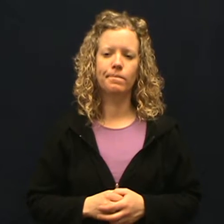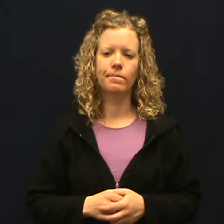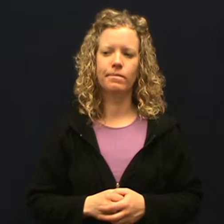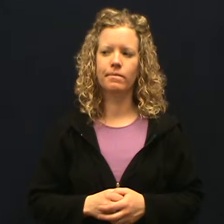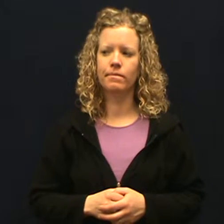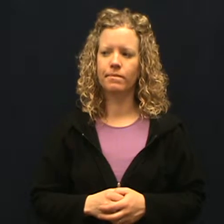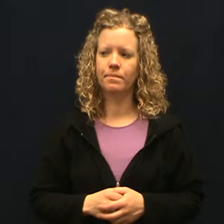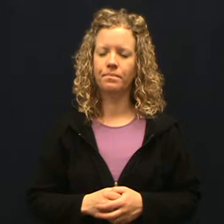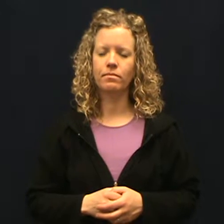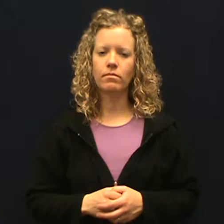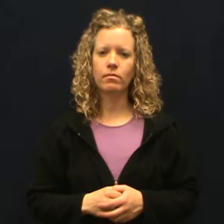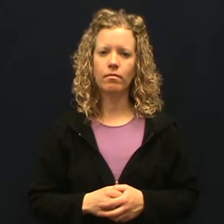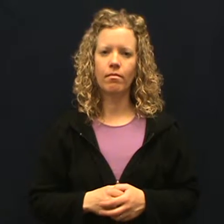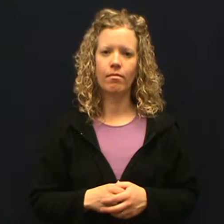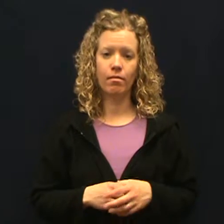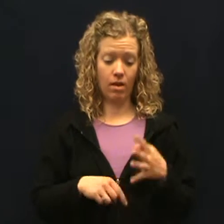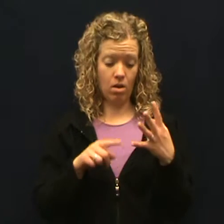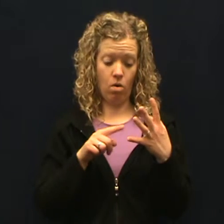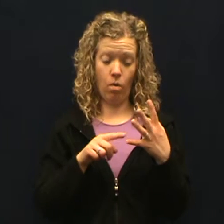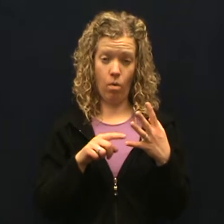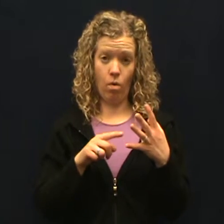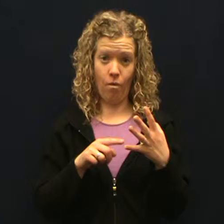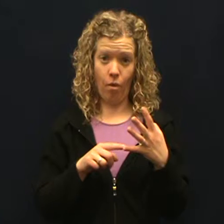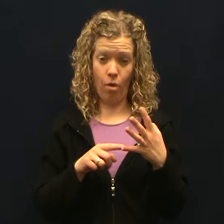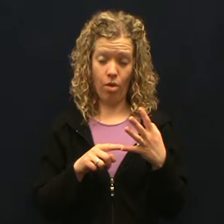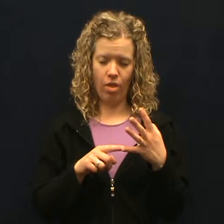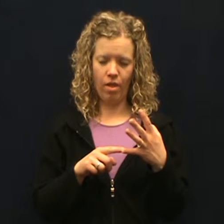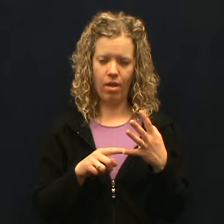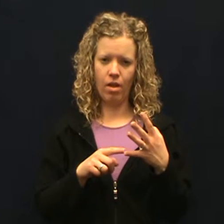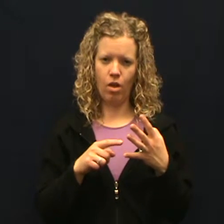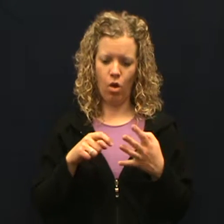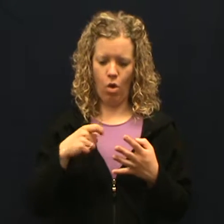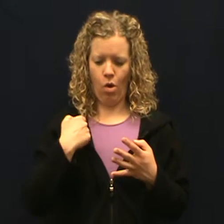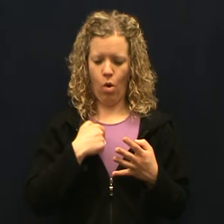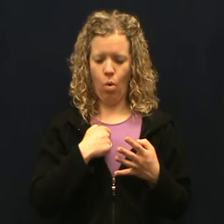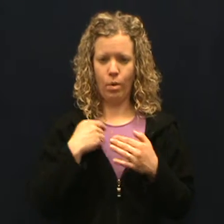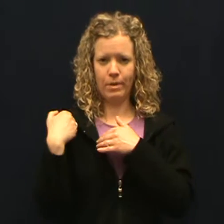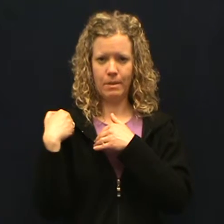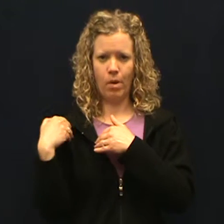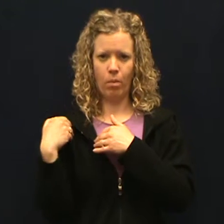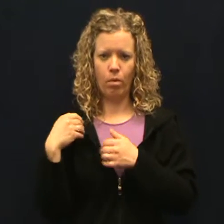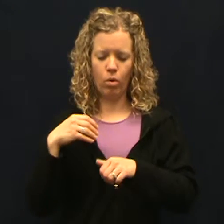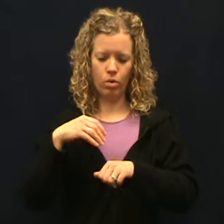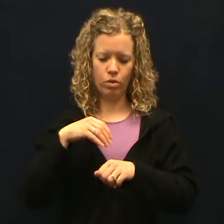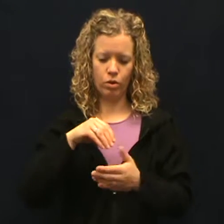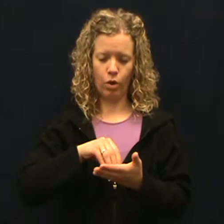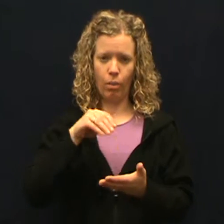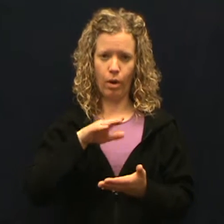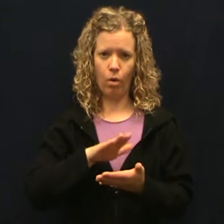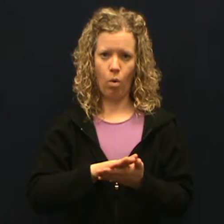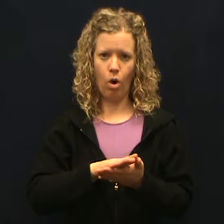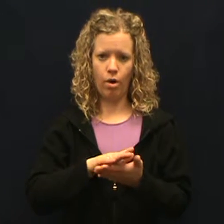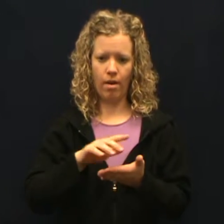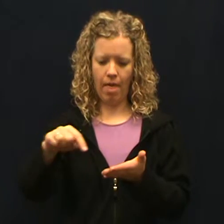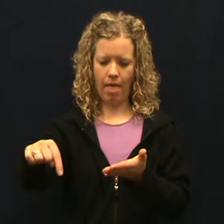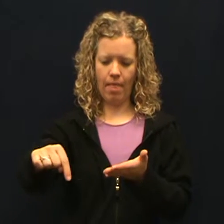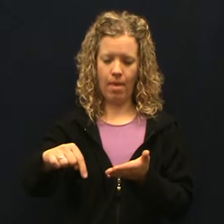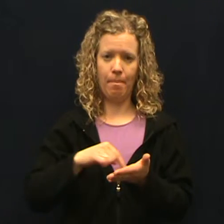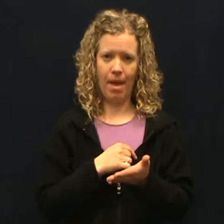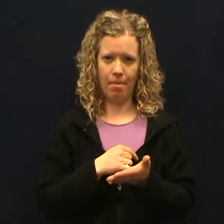And then finally, the fourth part of this is we have to record the payment we get for the principal amount